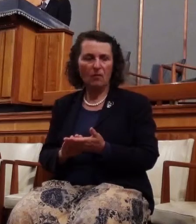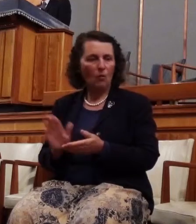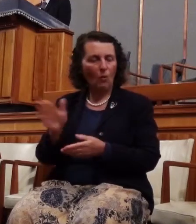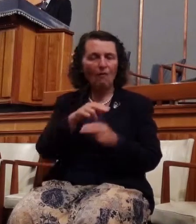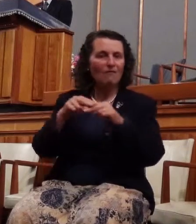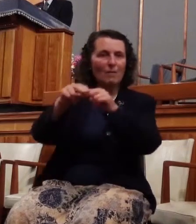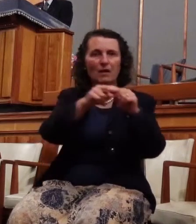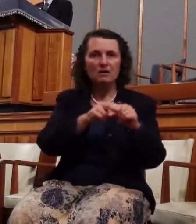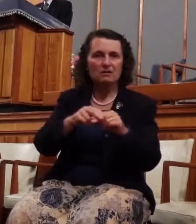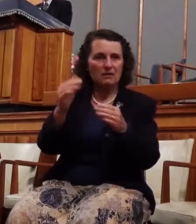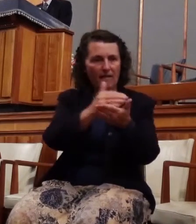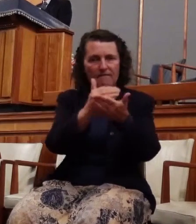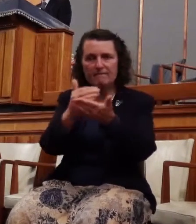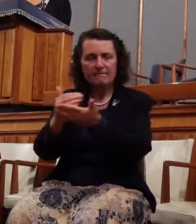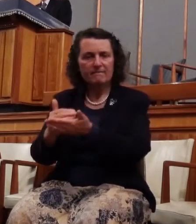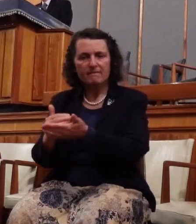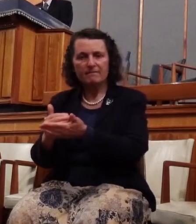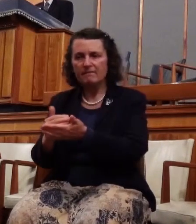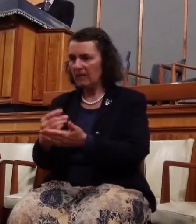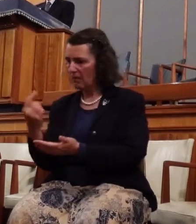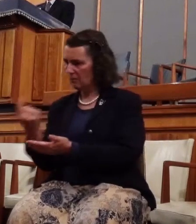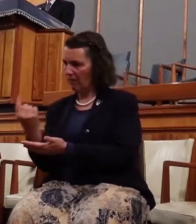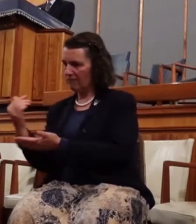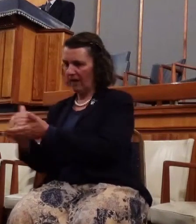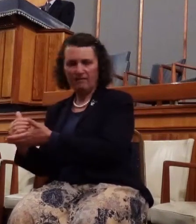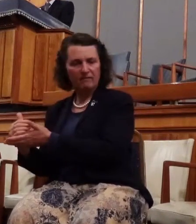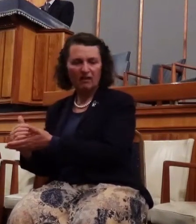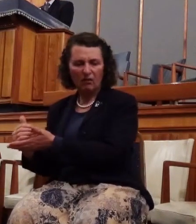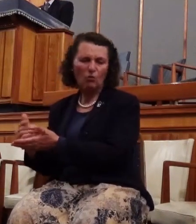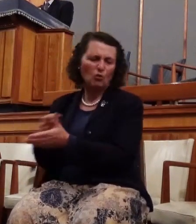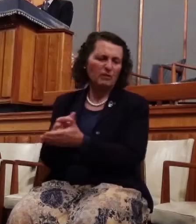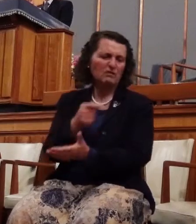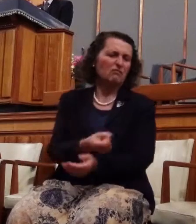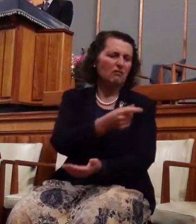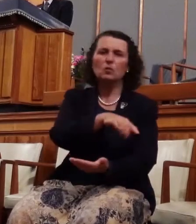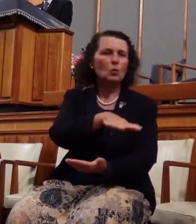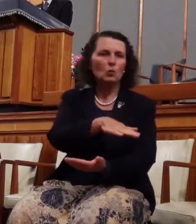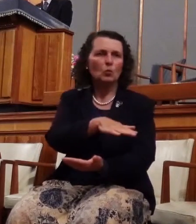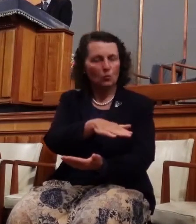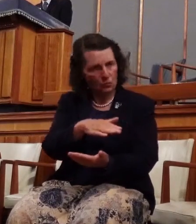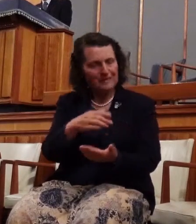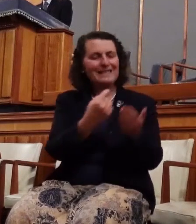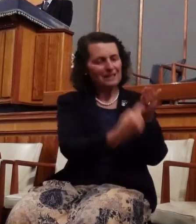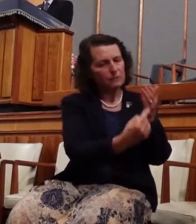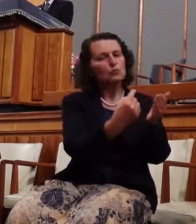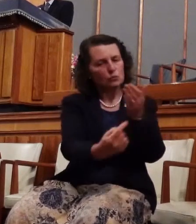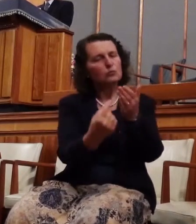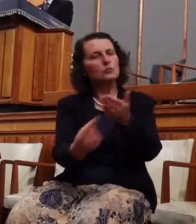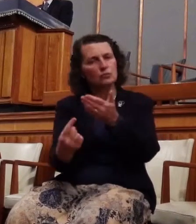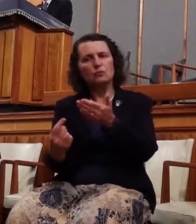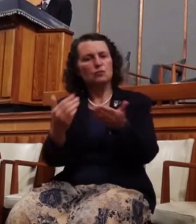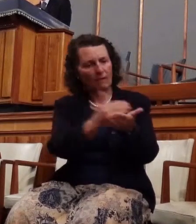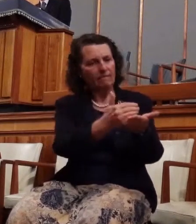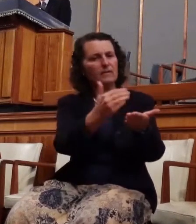Not that because he saved, the whole family was saved, but salvation is for individuals.